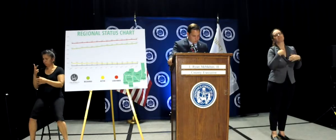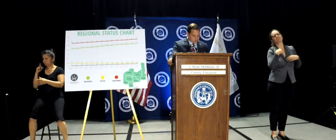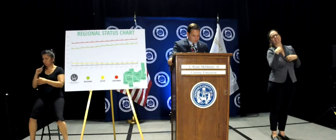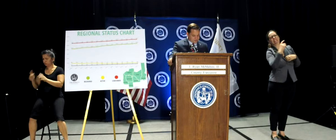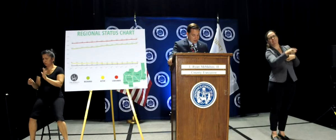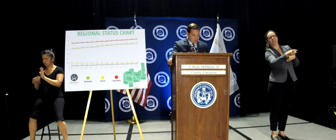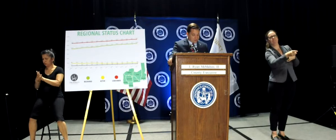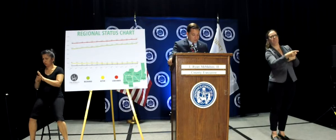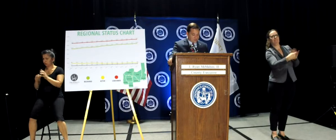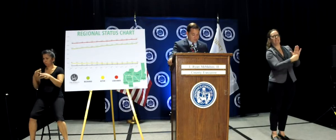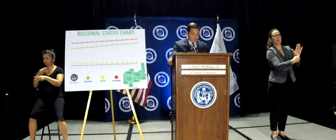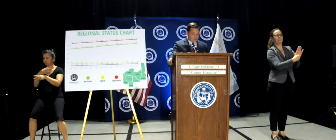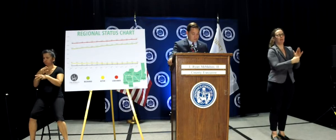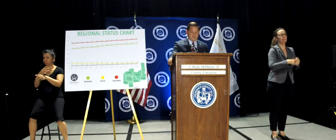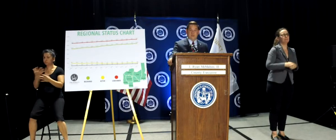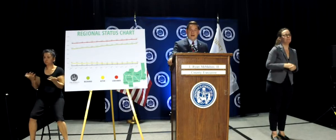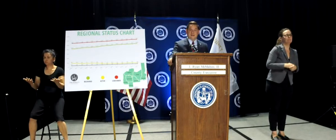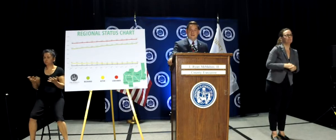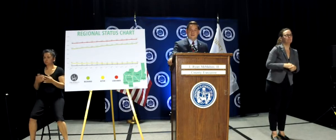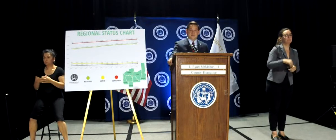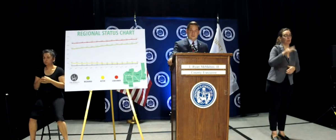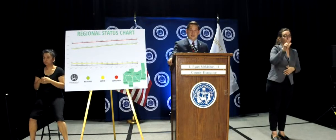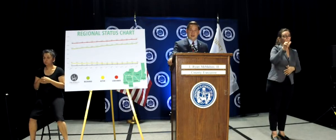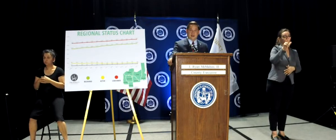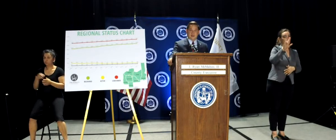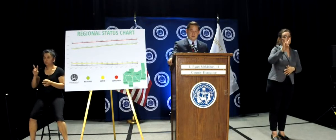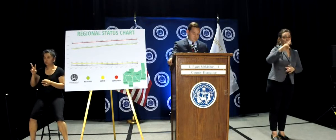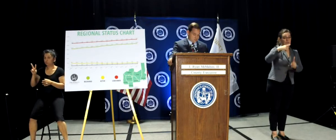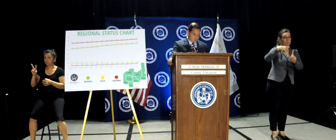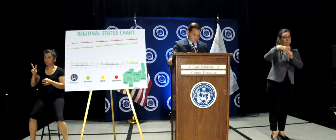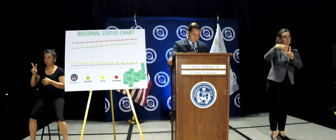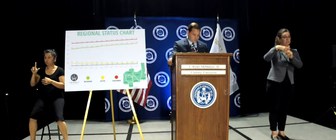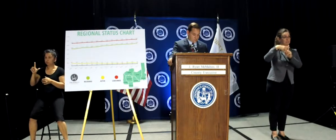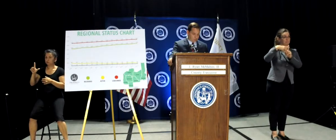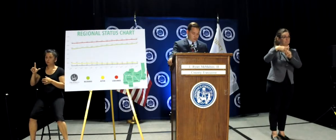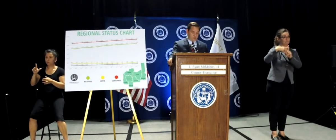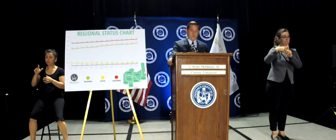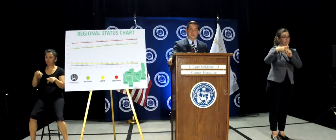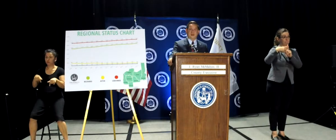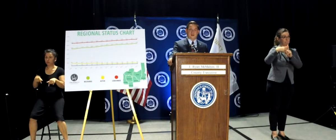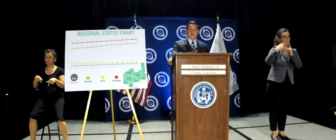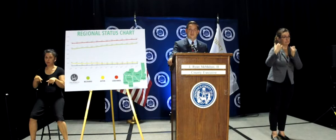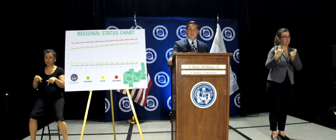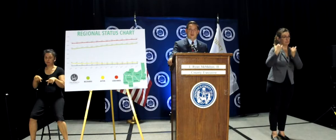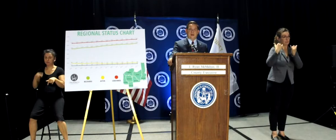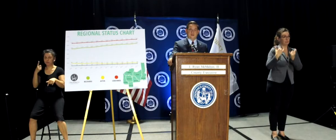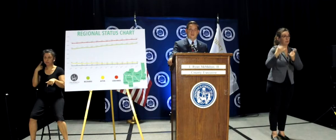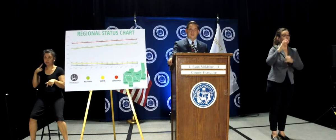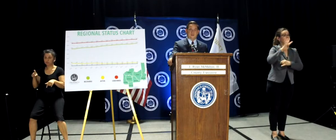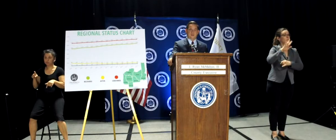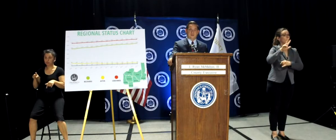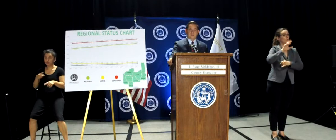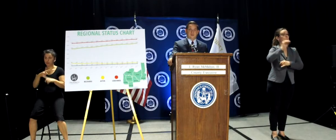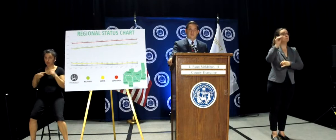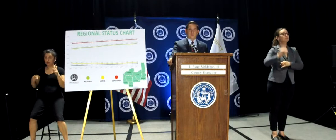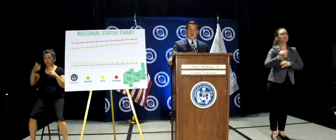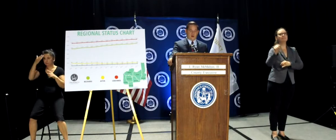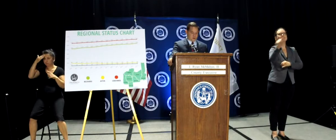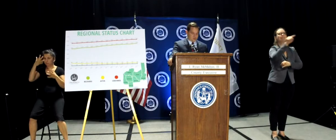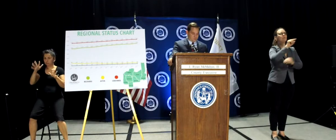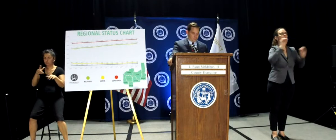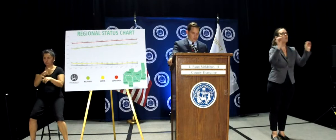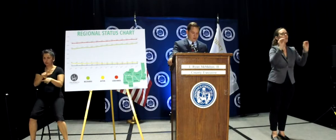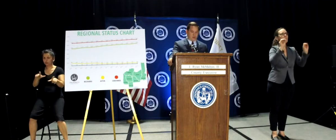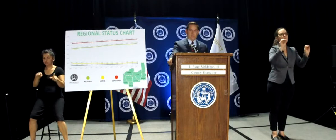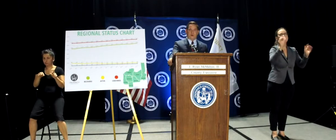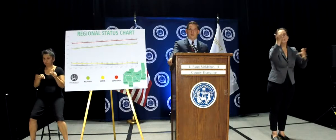of the 37 positives today, 43% are asymptomatic. So our